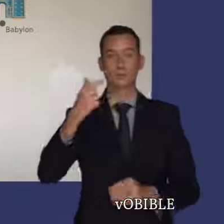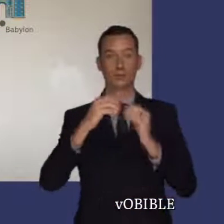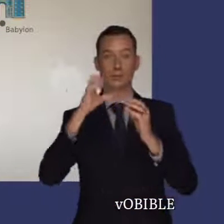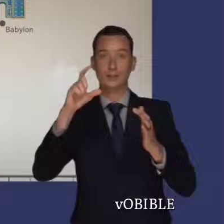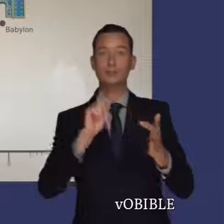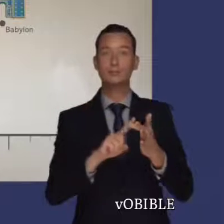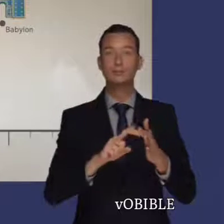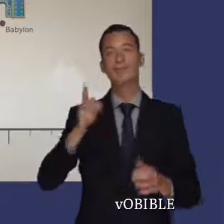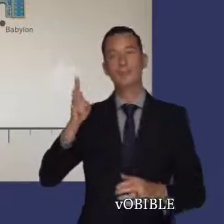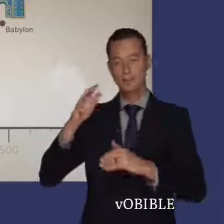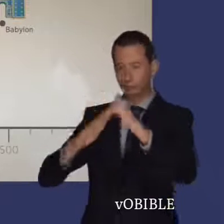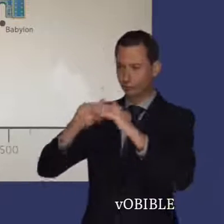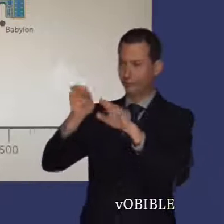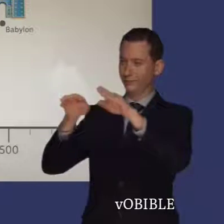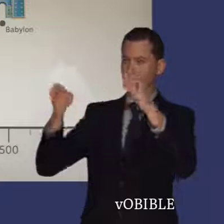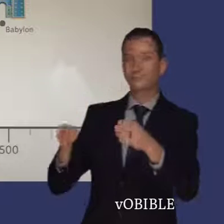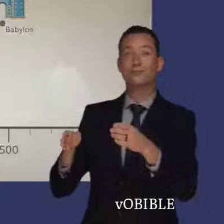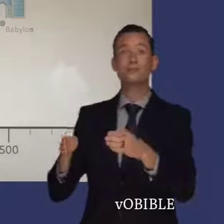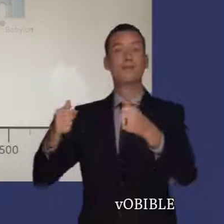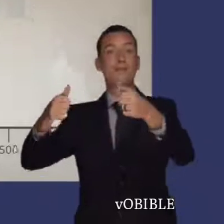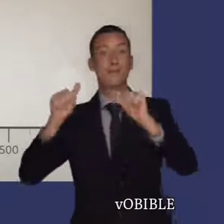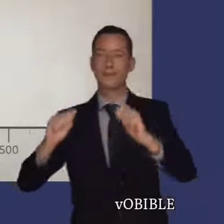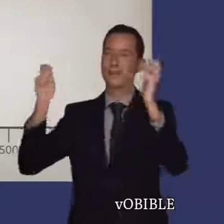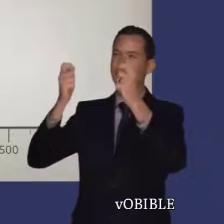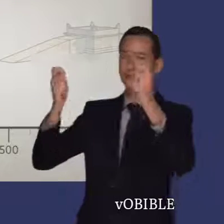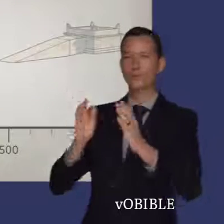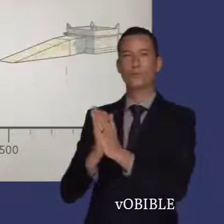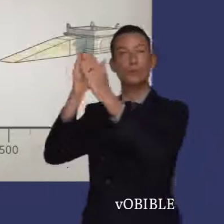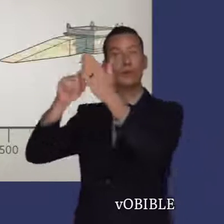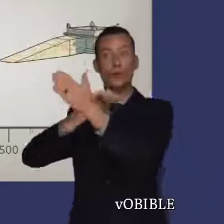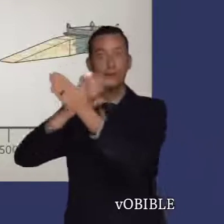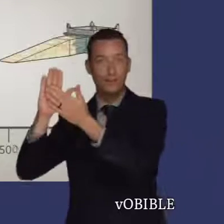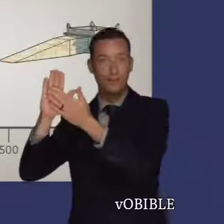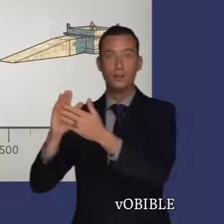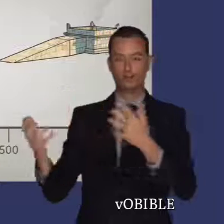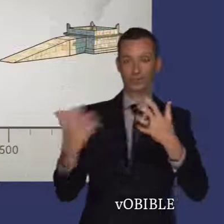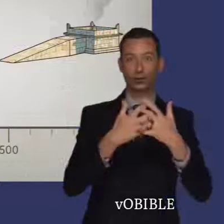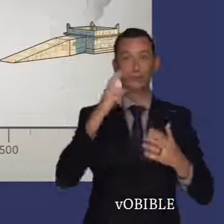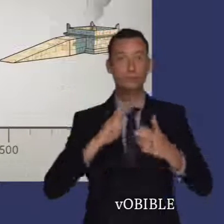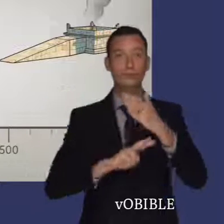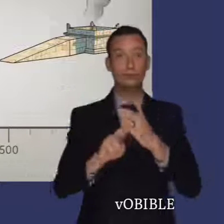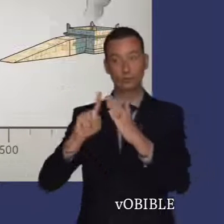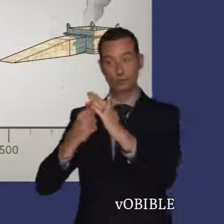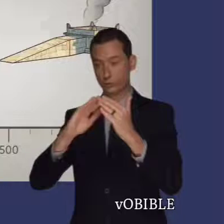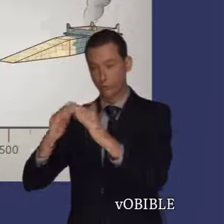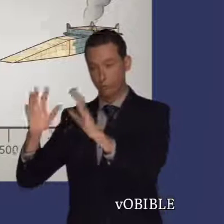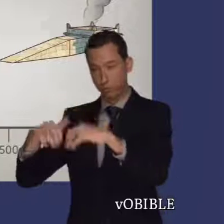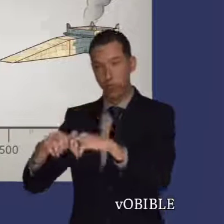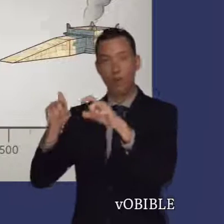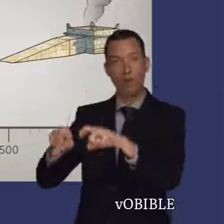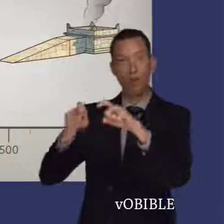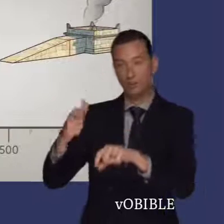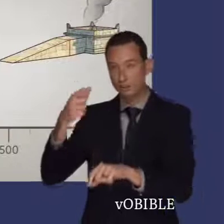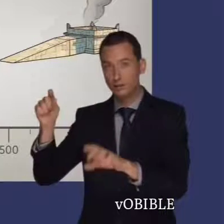to Jerusalem. In 537 BCE, they rebuilt the altar and celebrated the Festival of